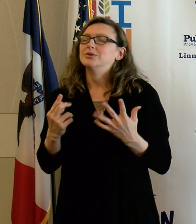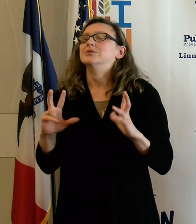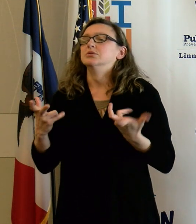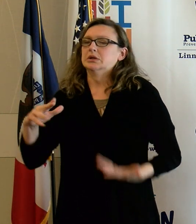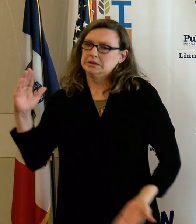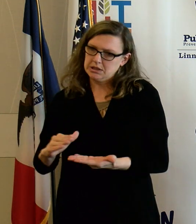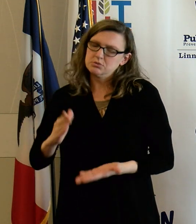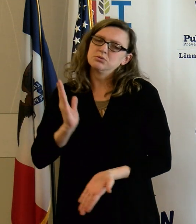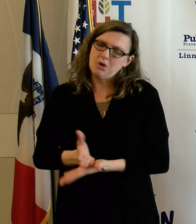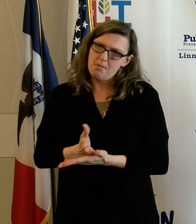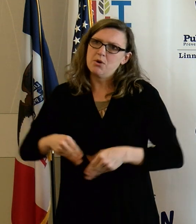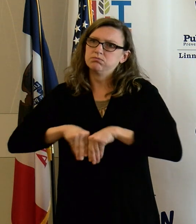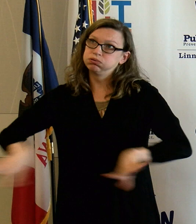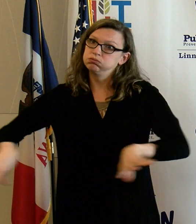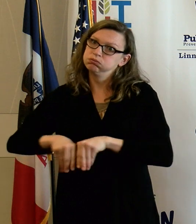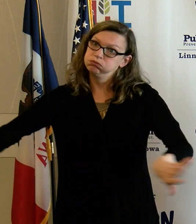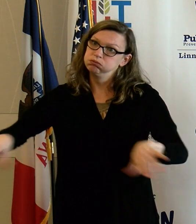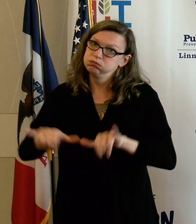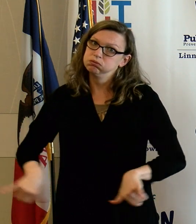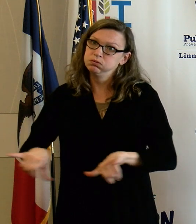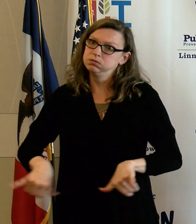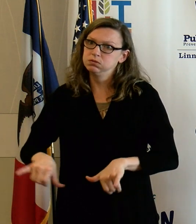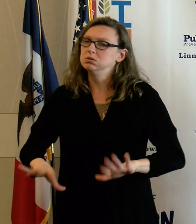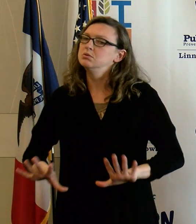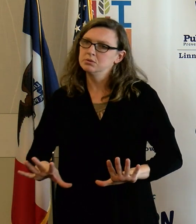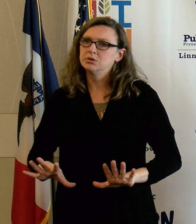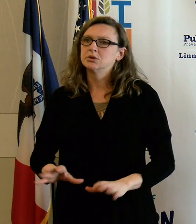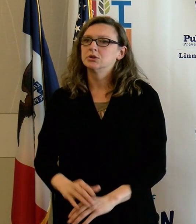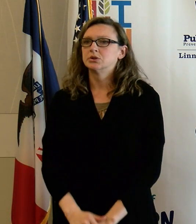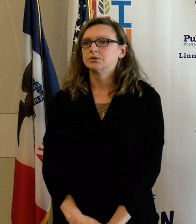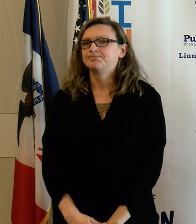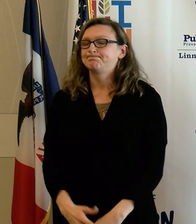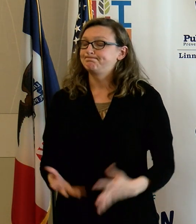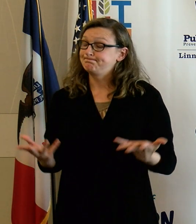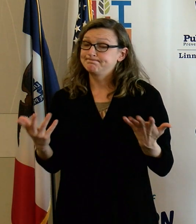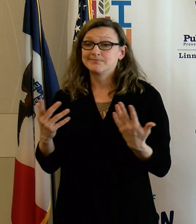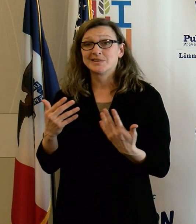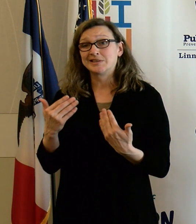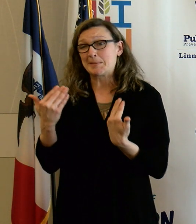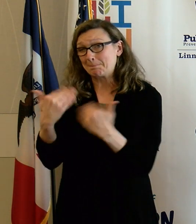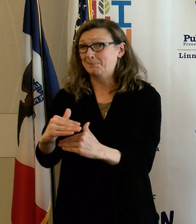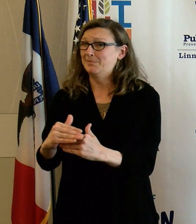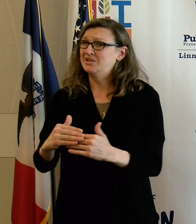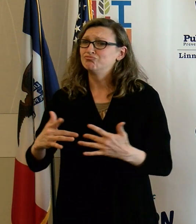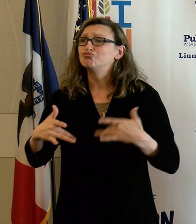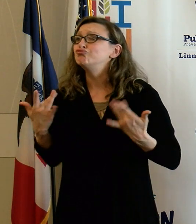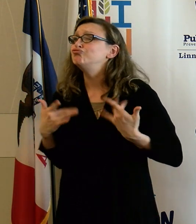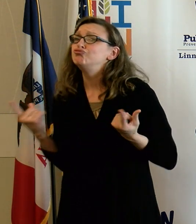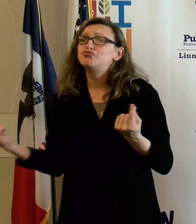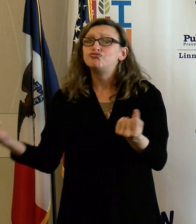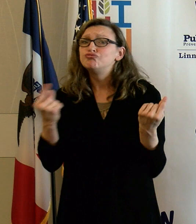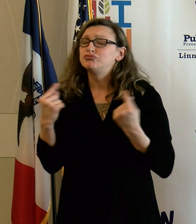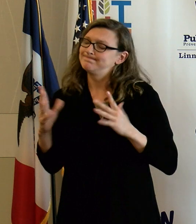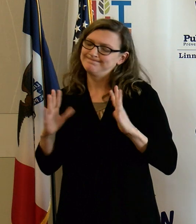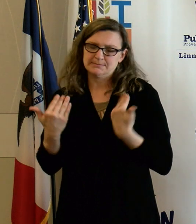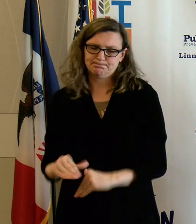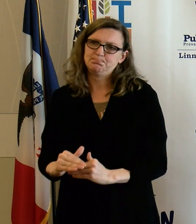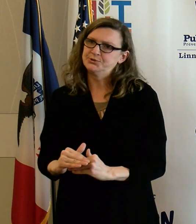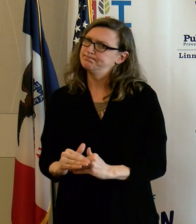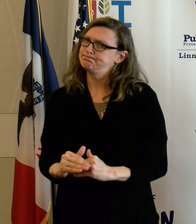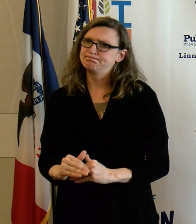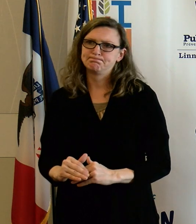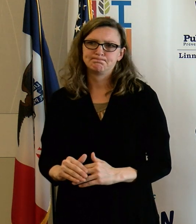well, you need to limit your interactions with others as much as possible. Avoid shopping